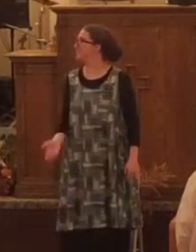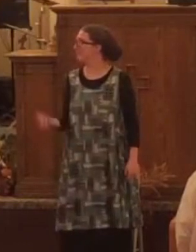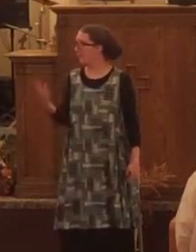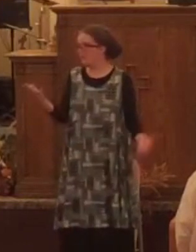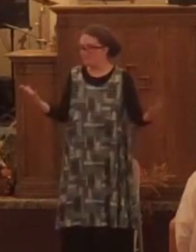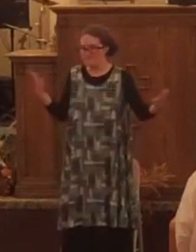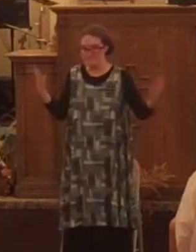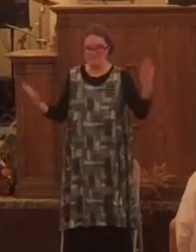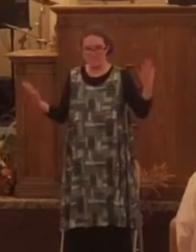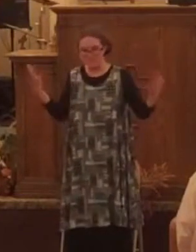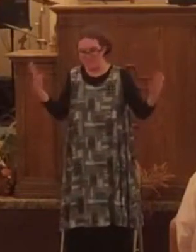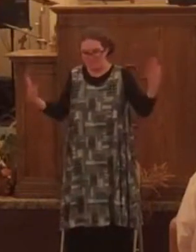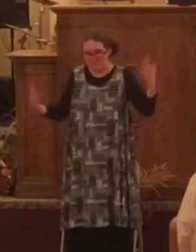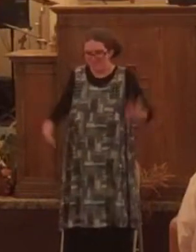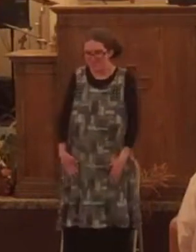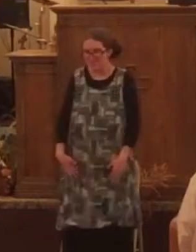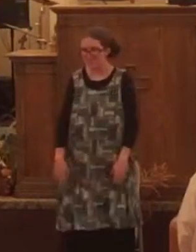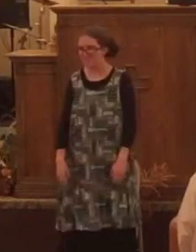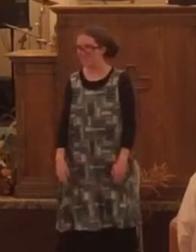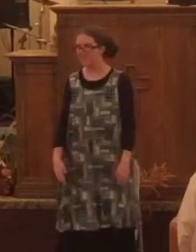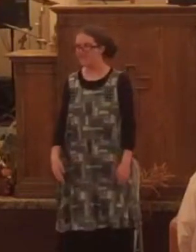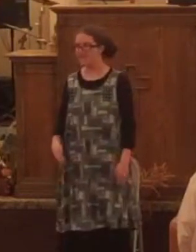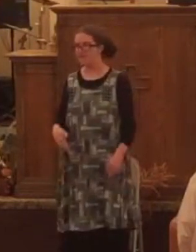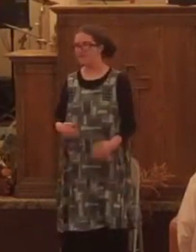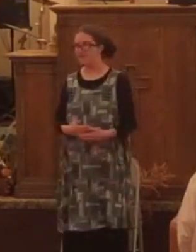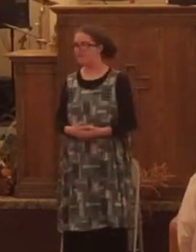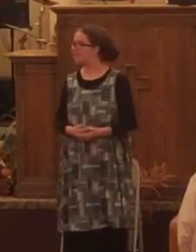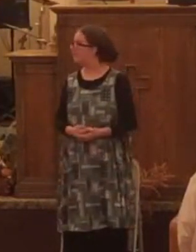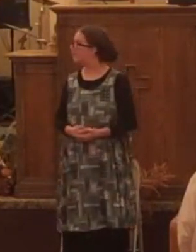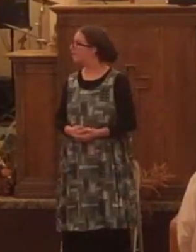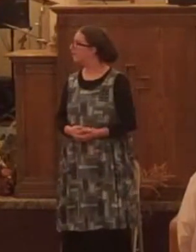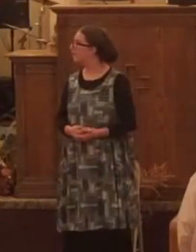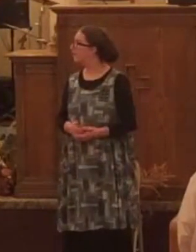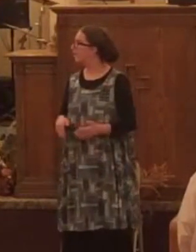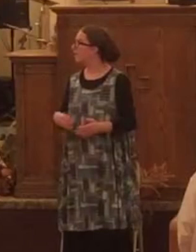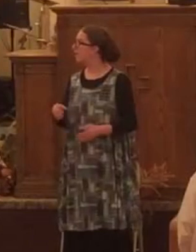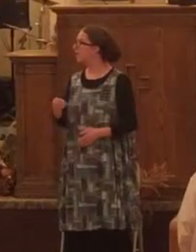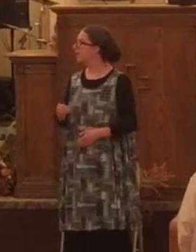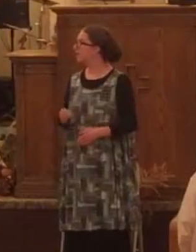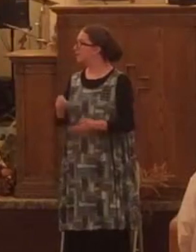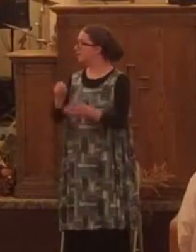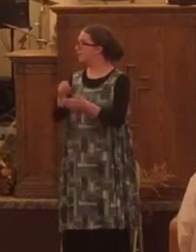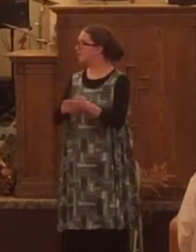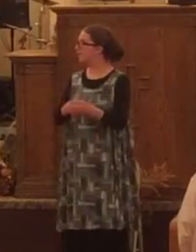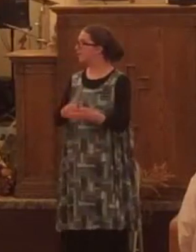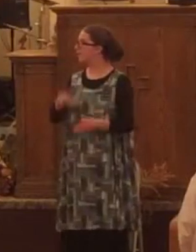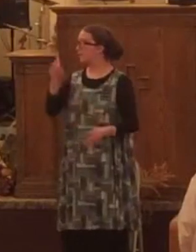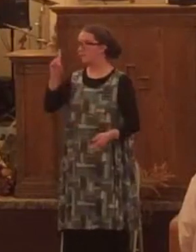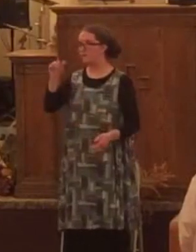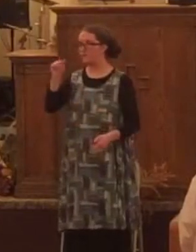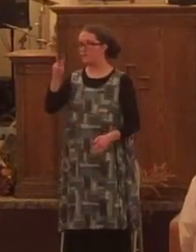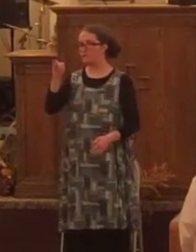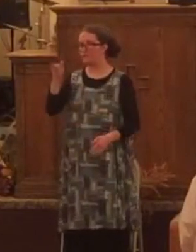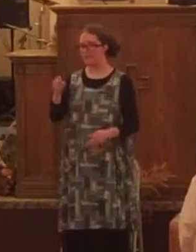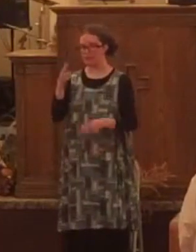4 pounds, 5 pounds a piece. And every one of them had, all those guys took a magic marker and put David's name.